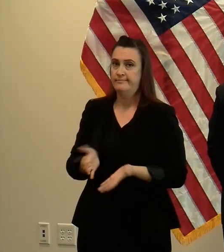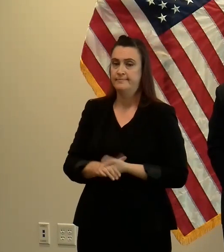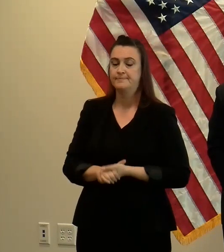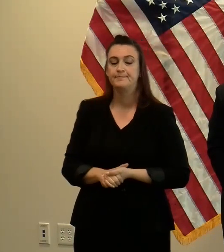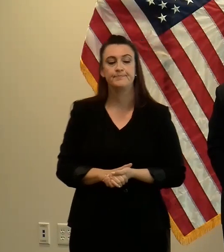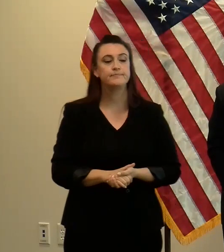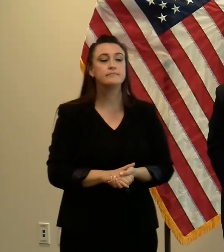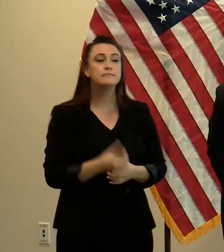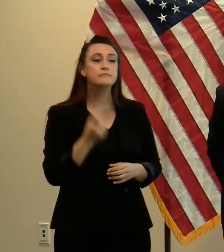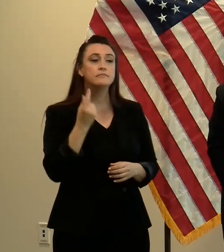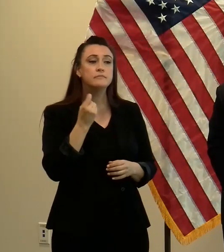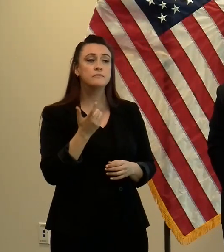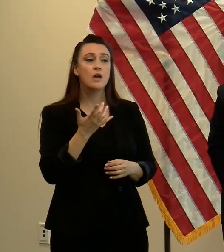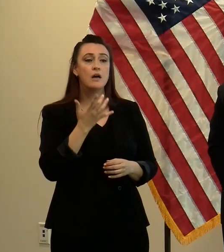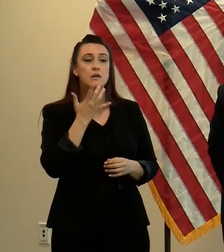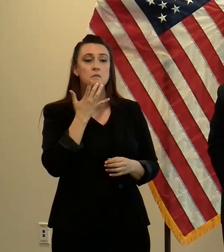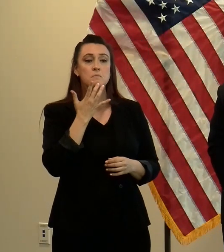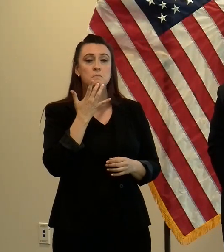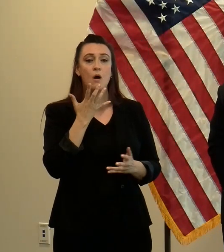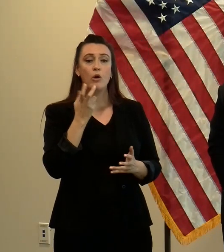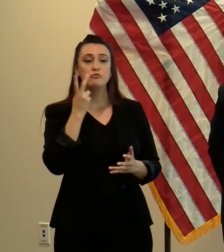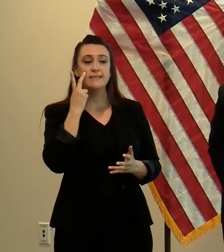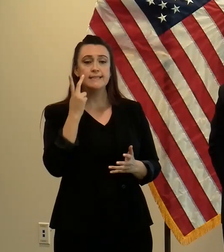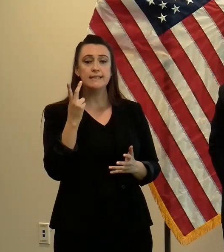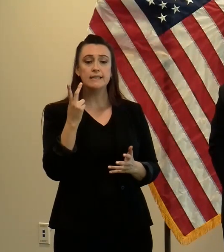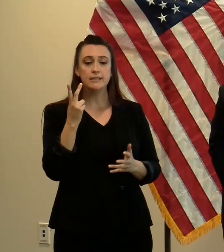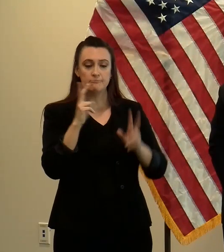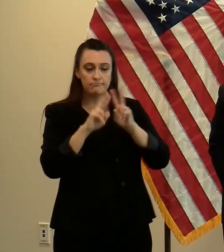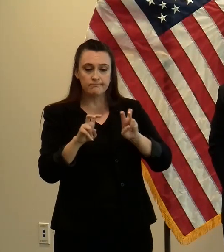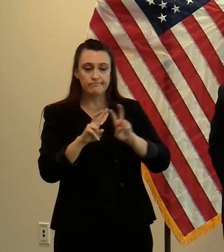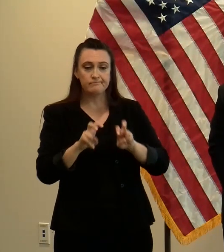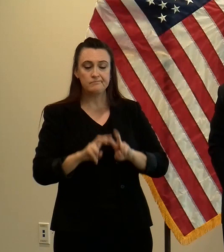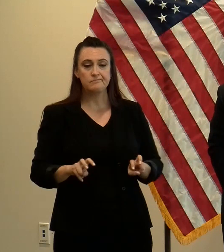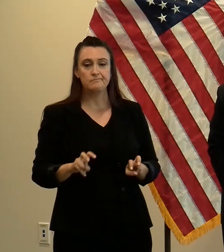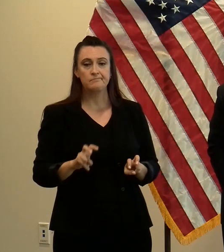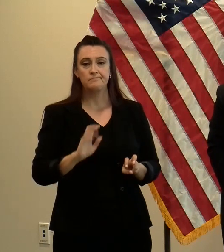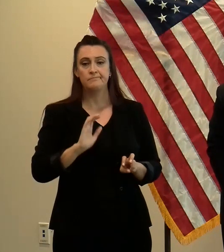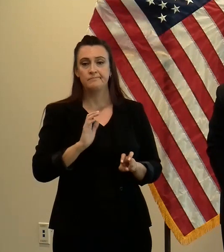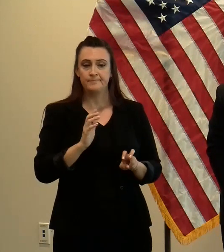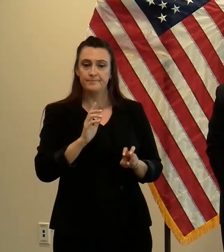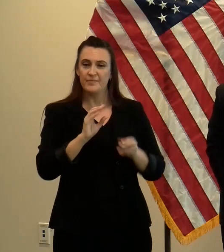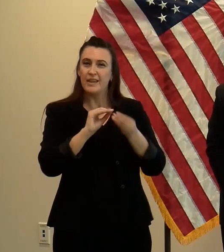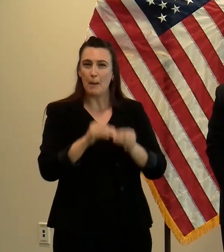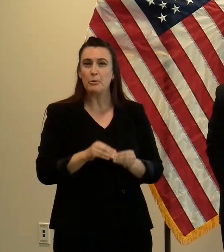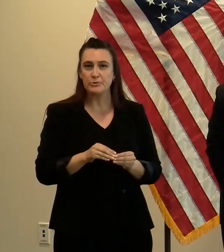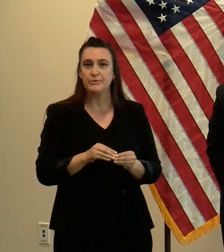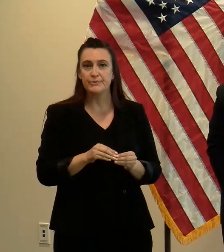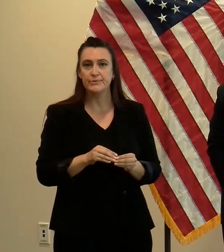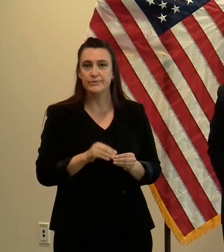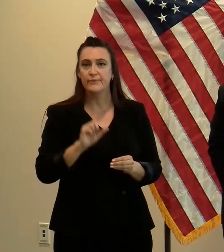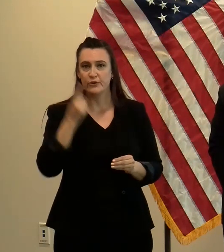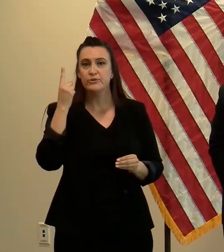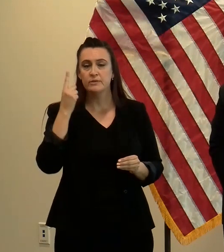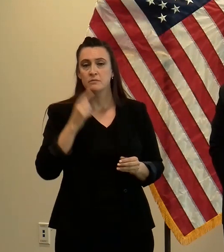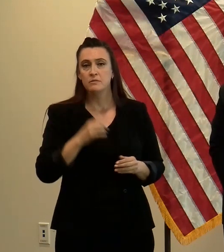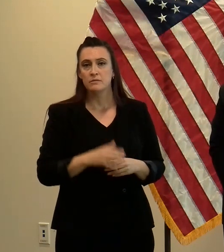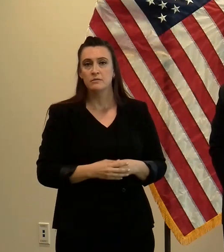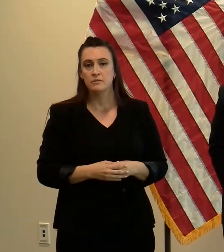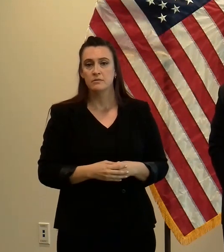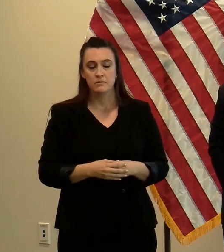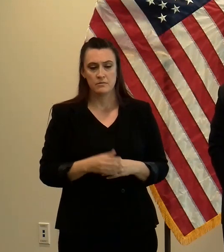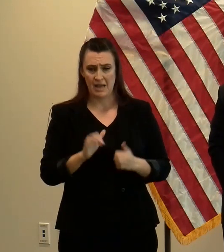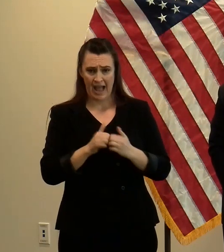I would like to see where we were with our infection at that time in order to be able to make that